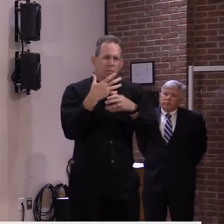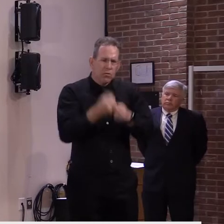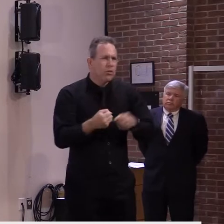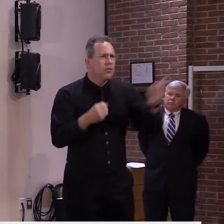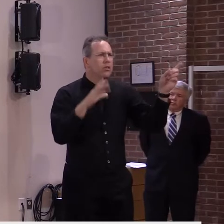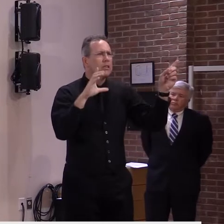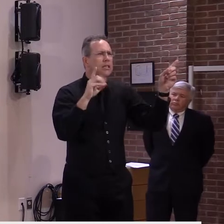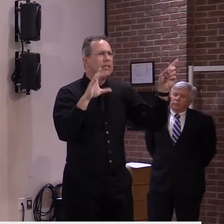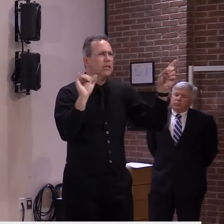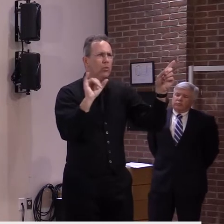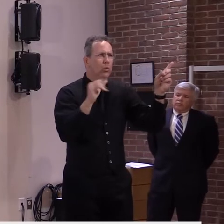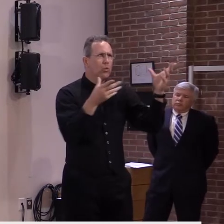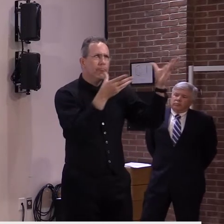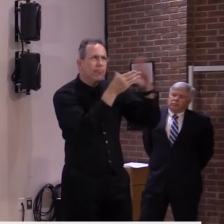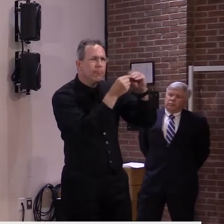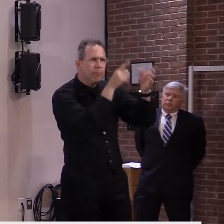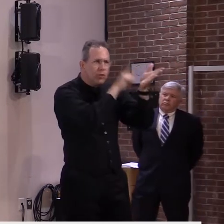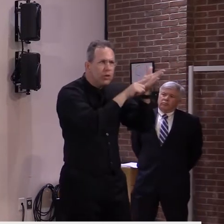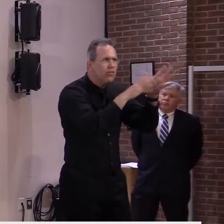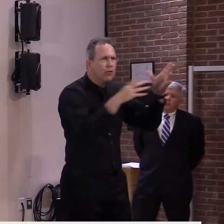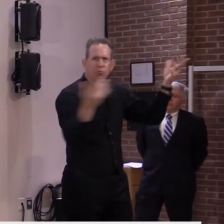And in reflection, it seems as though